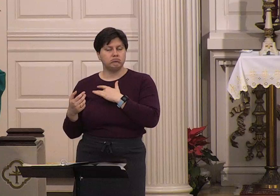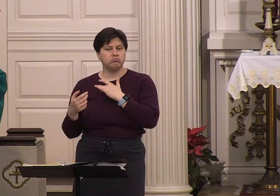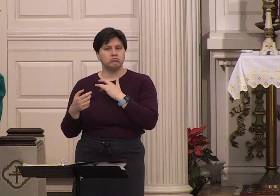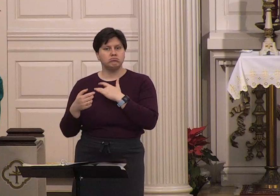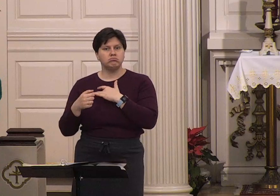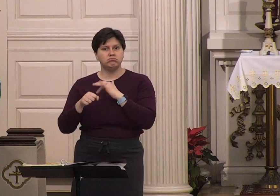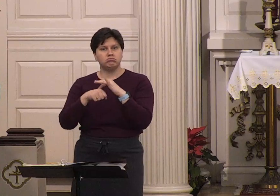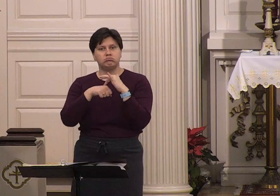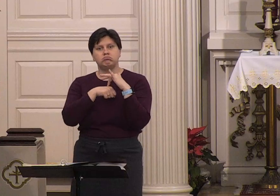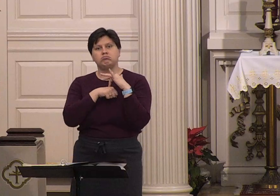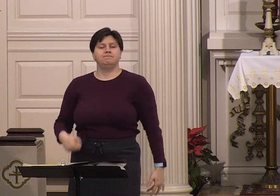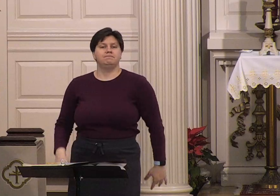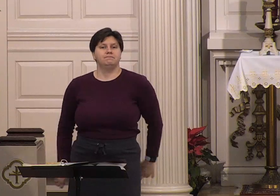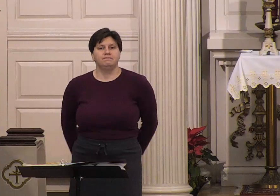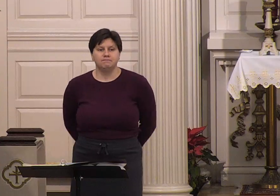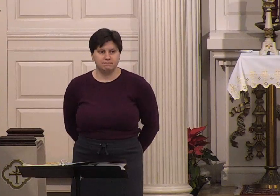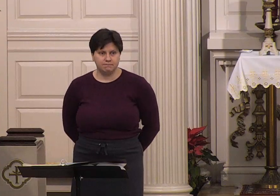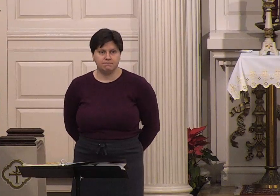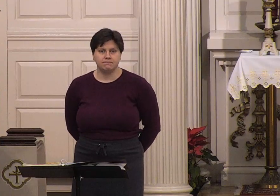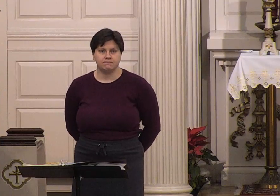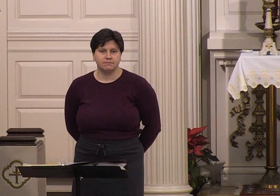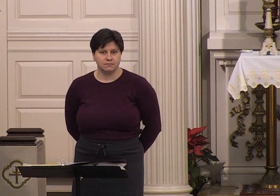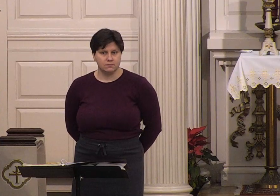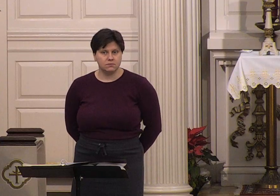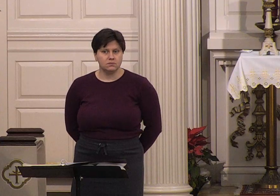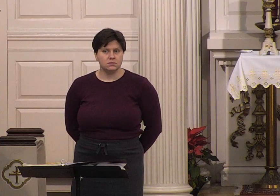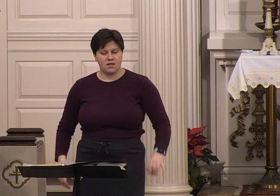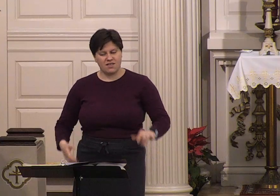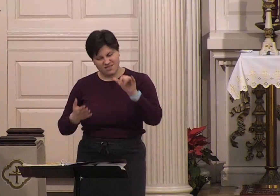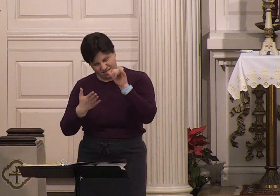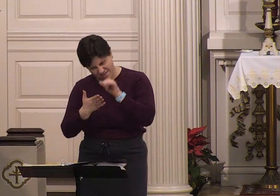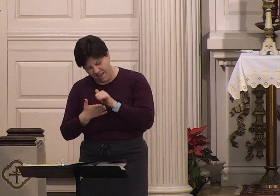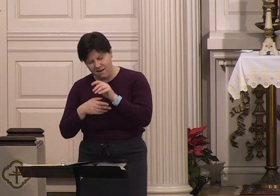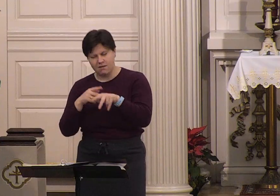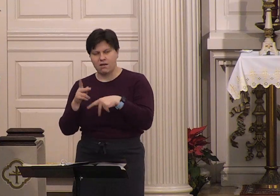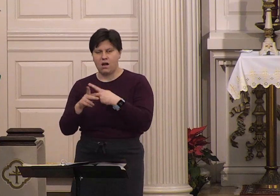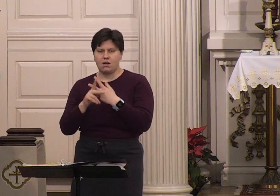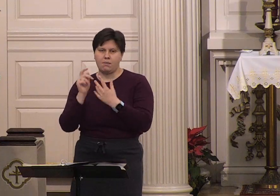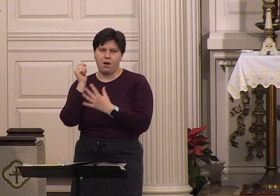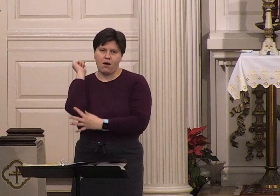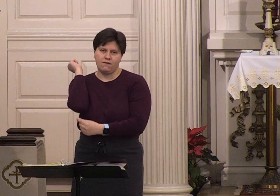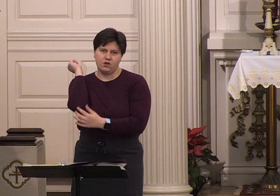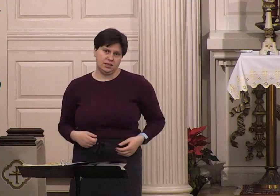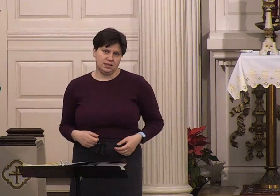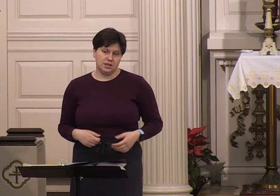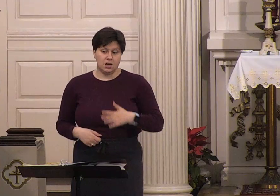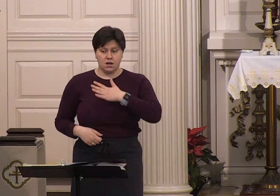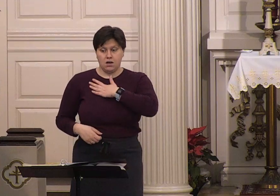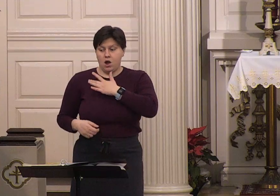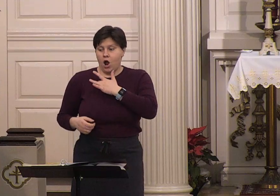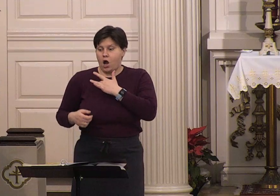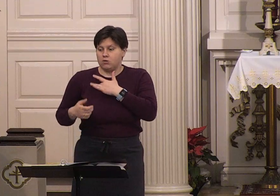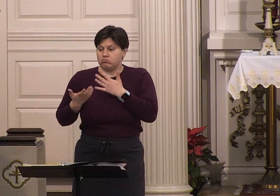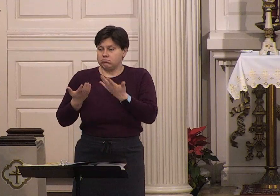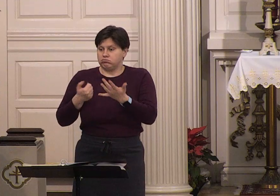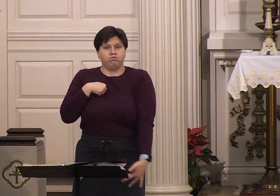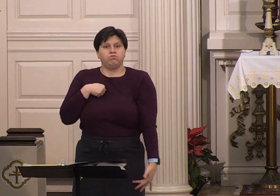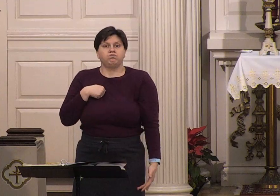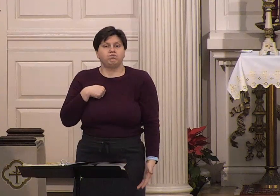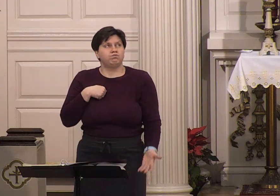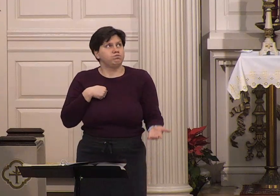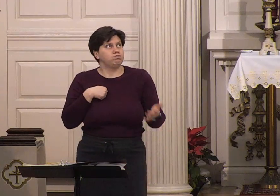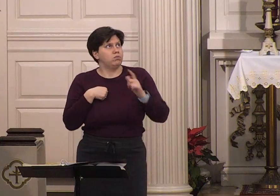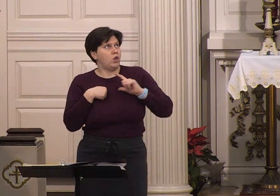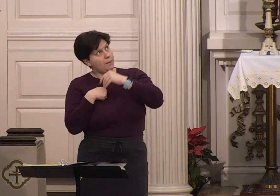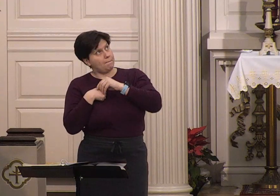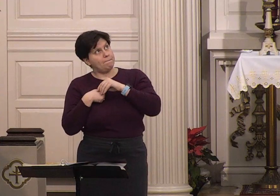vacuum. That kind of poverty where I say, here's my heart, there's nothing in it. Lord, please